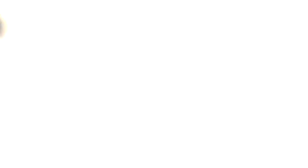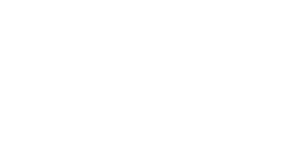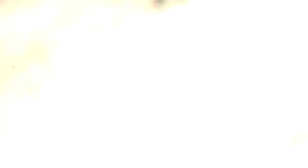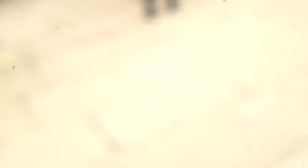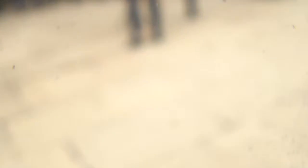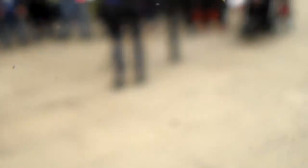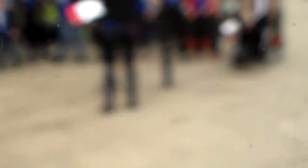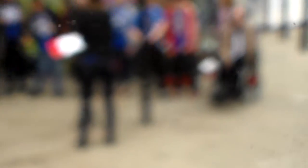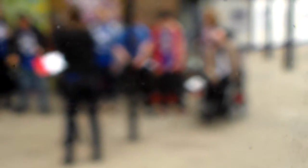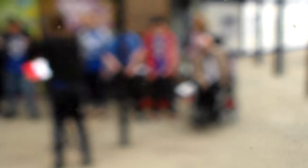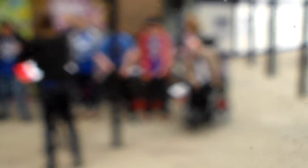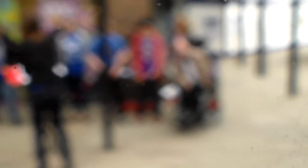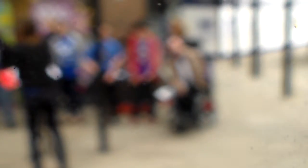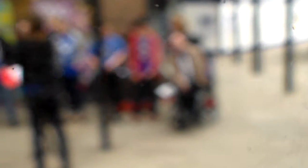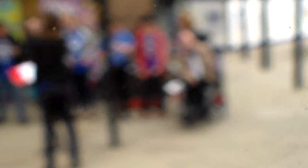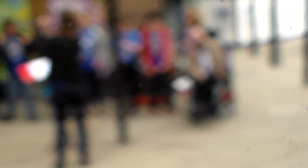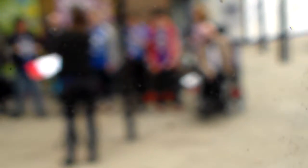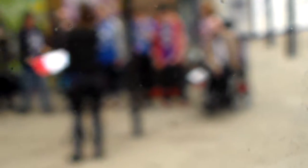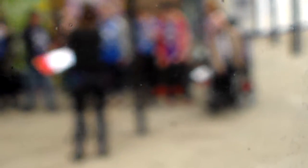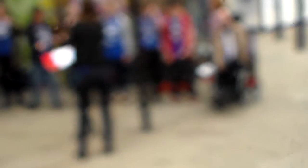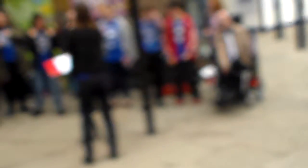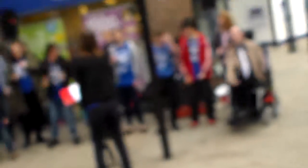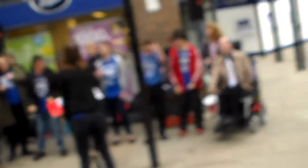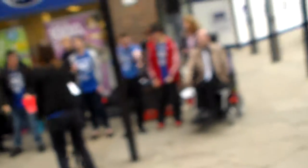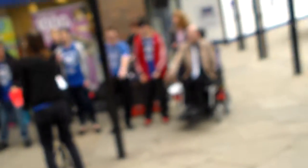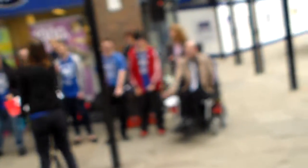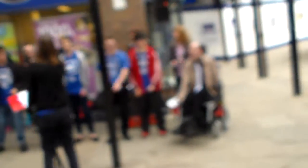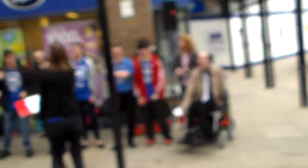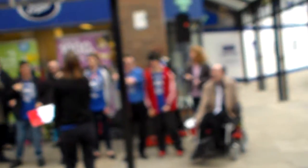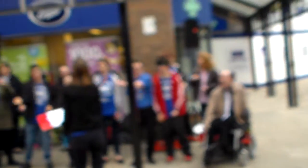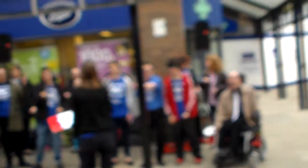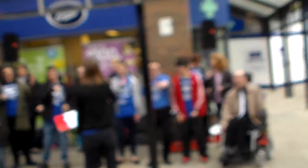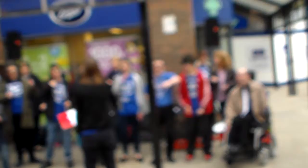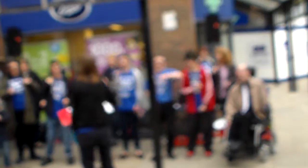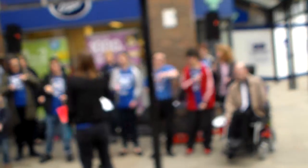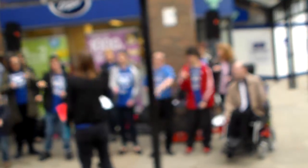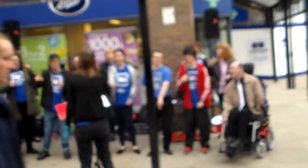The of the United